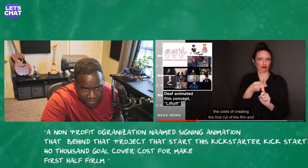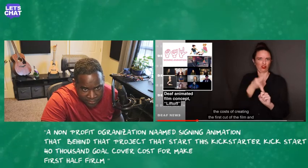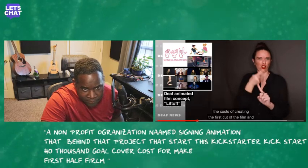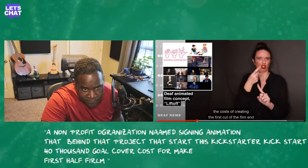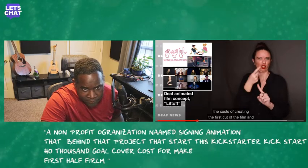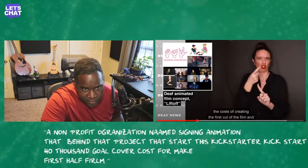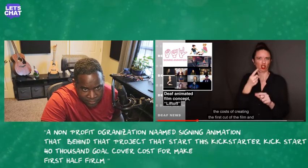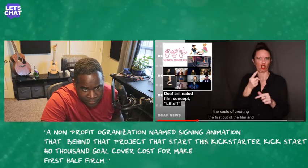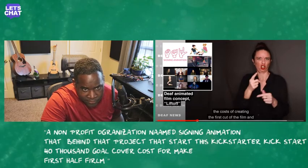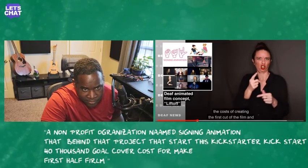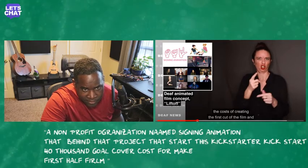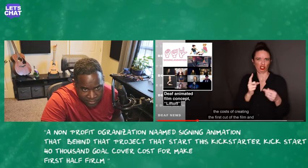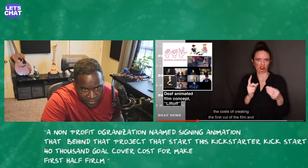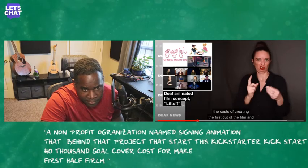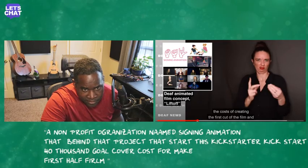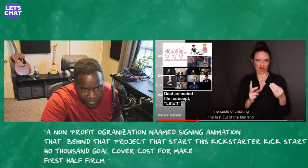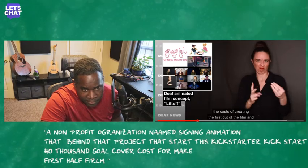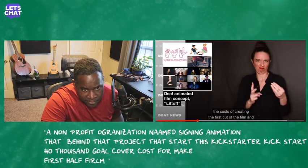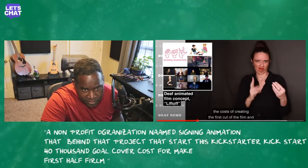Make first.